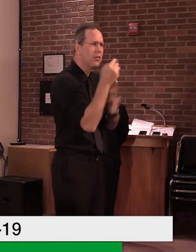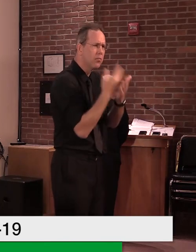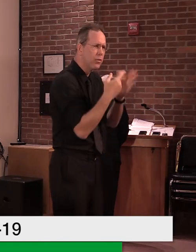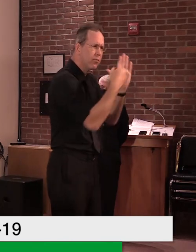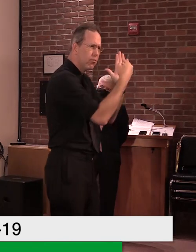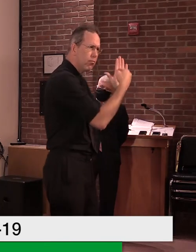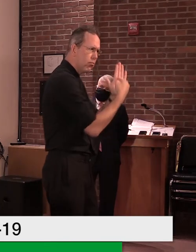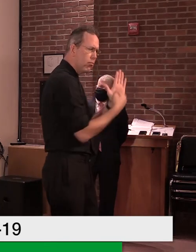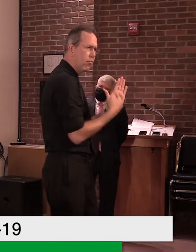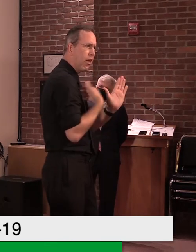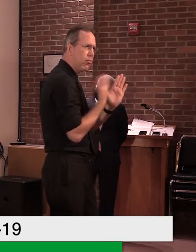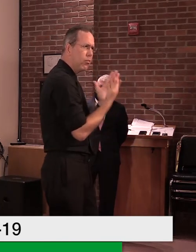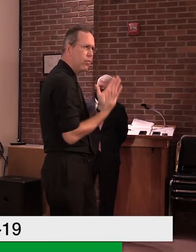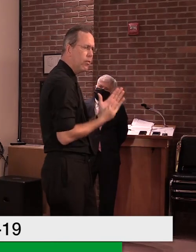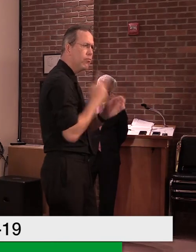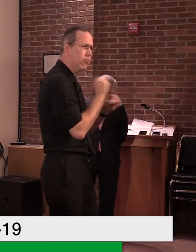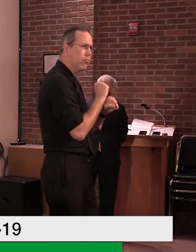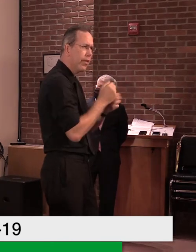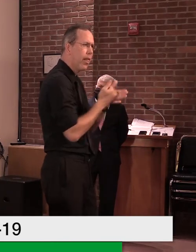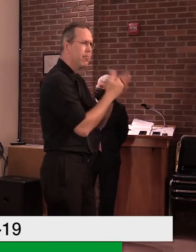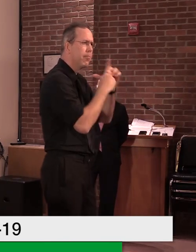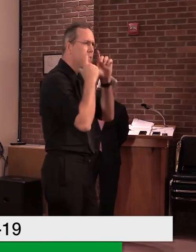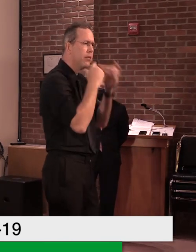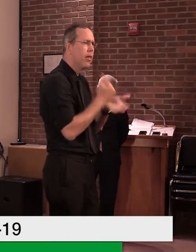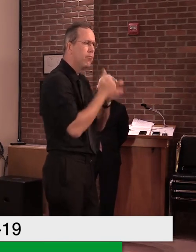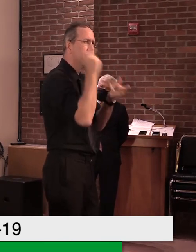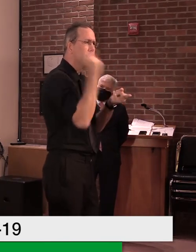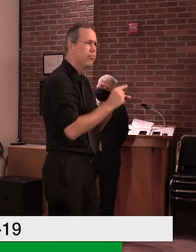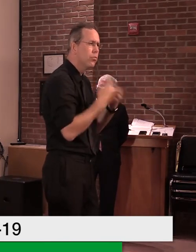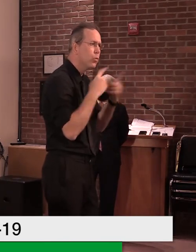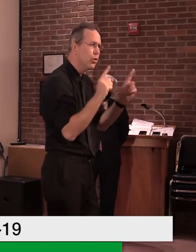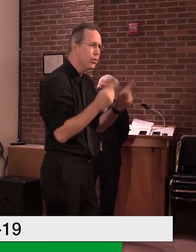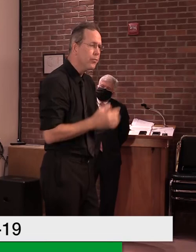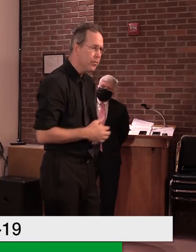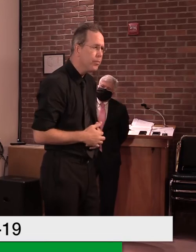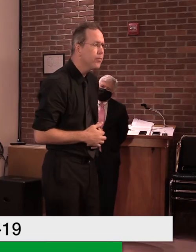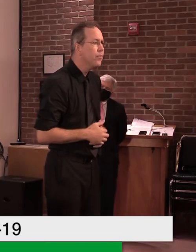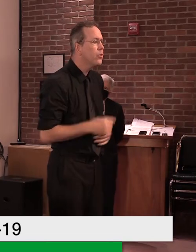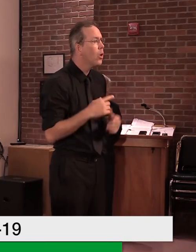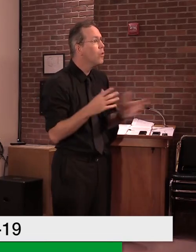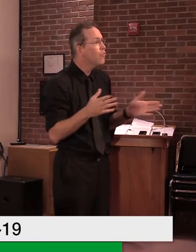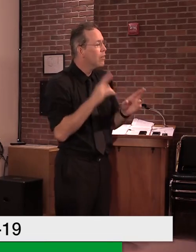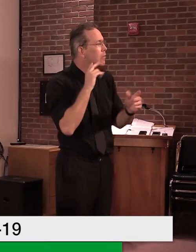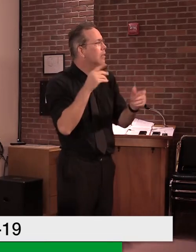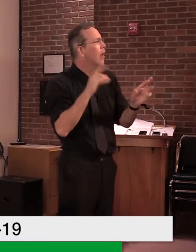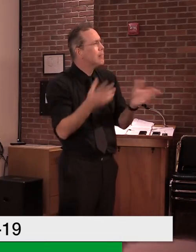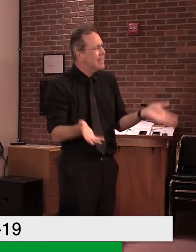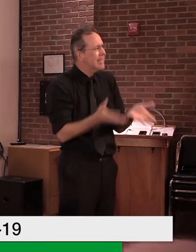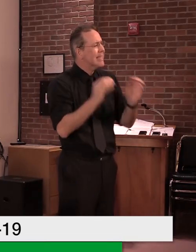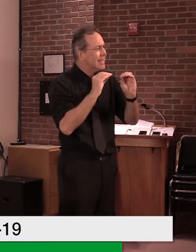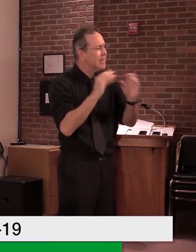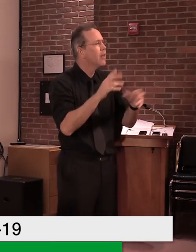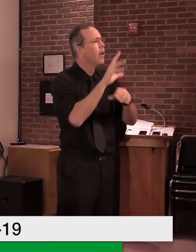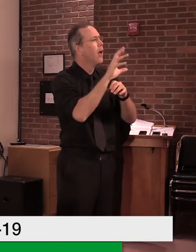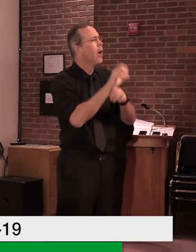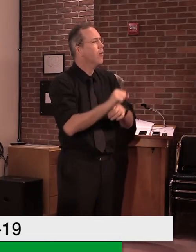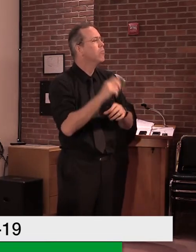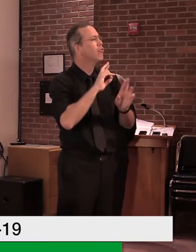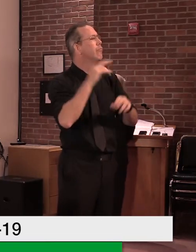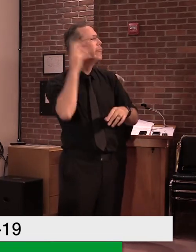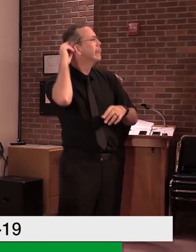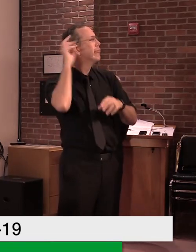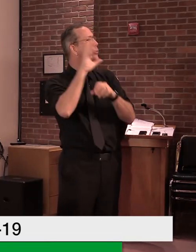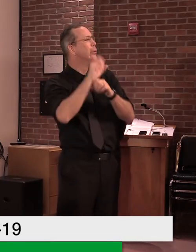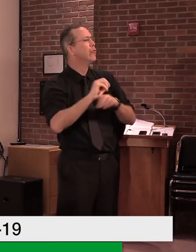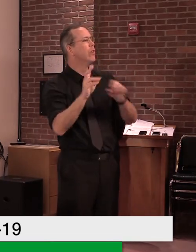higher compliance, and that's what we need right now. To prepare ourselves. This isn't a time to panic. We have time. We've